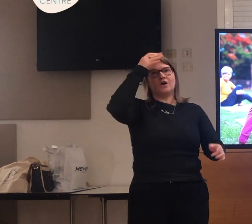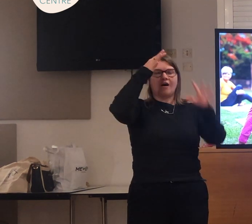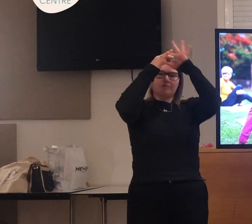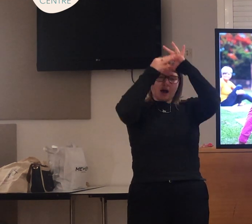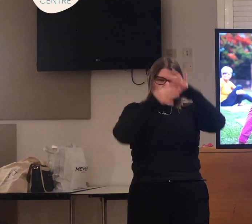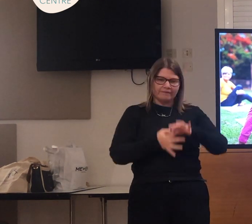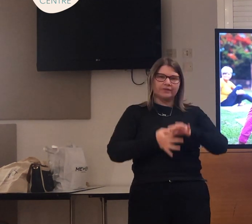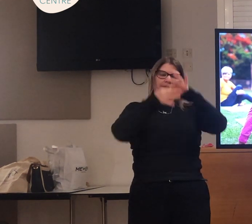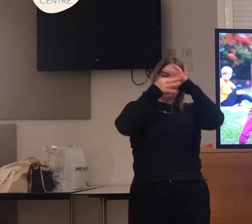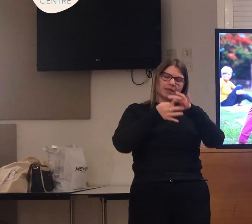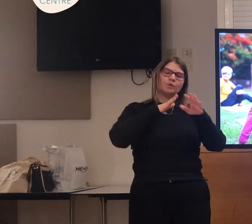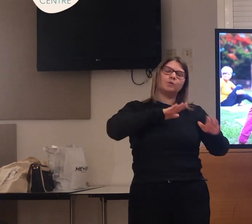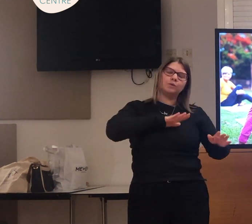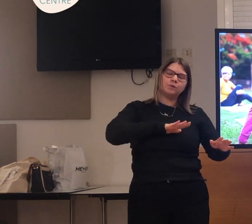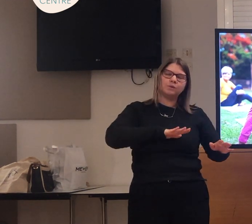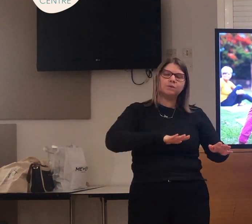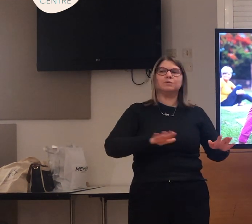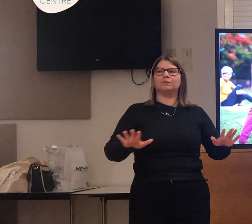meditation.